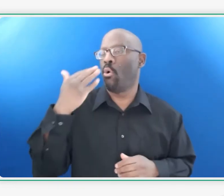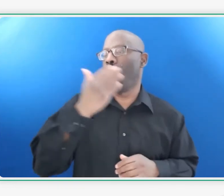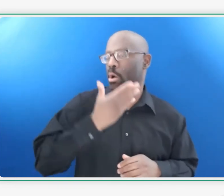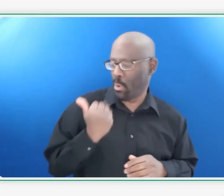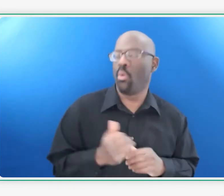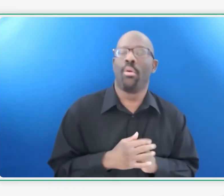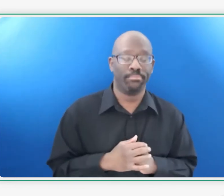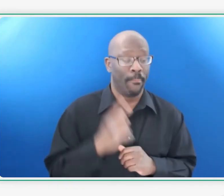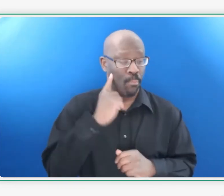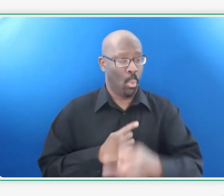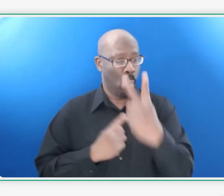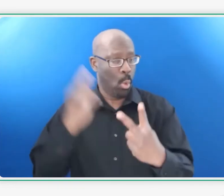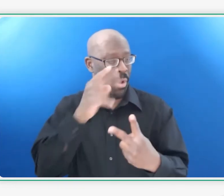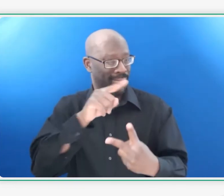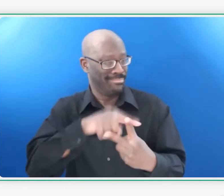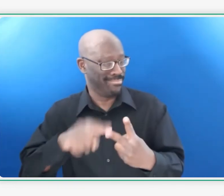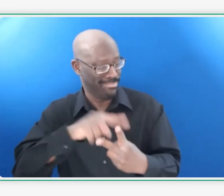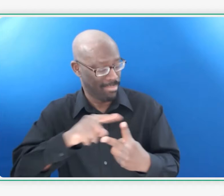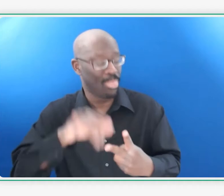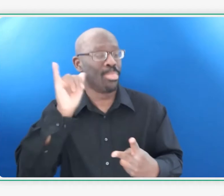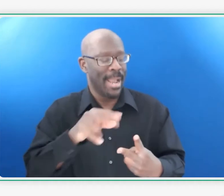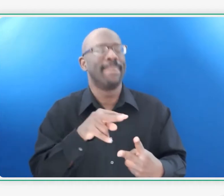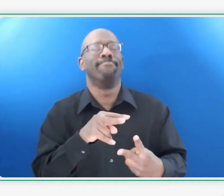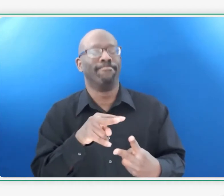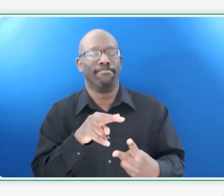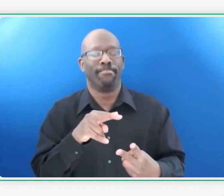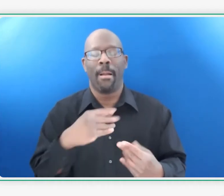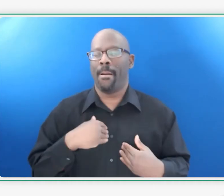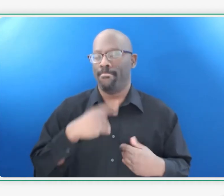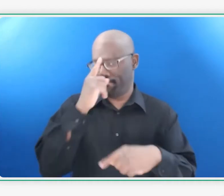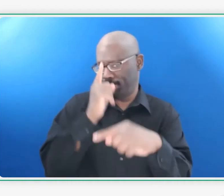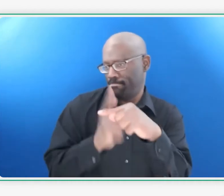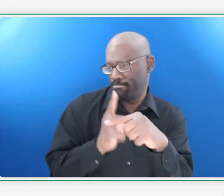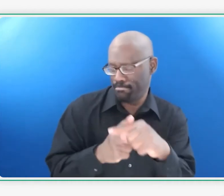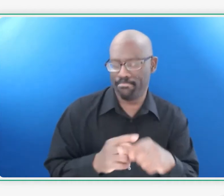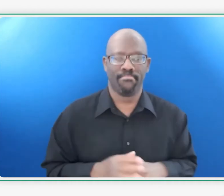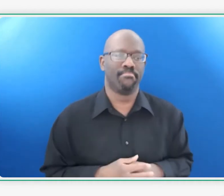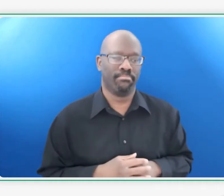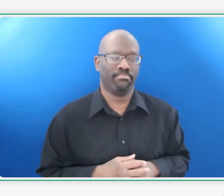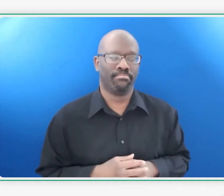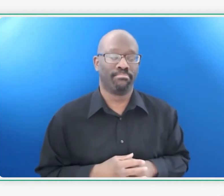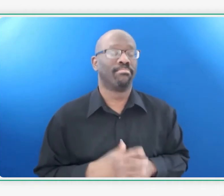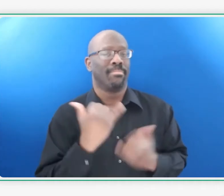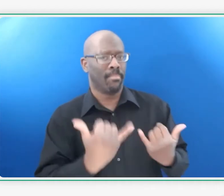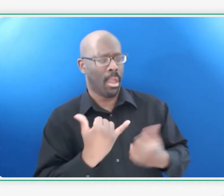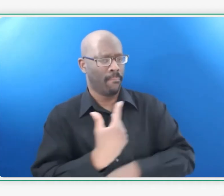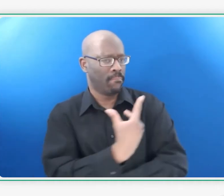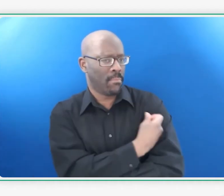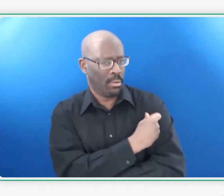It felt like the worst was yet to come, but it looks like we're finally going to experience that upswing. And there's two main